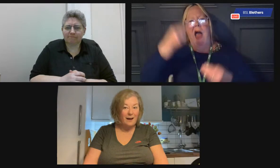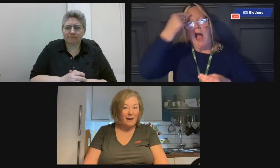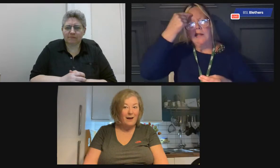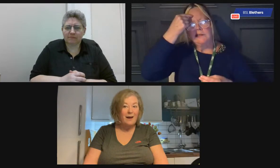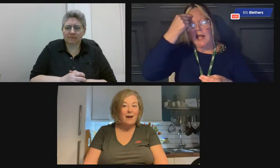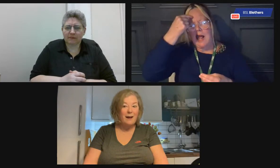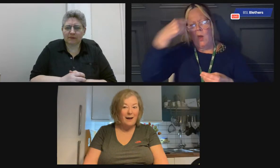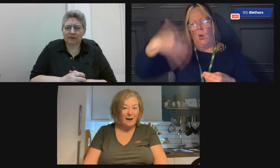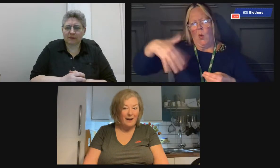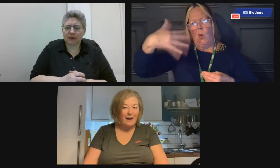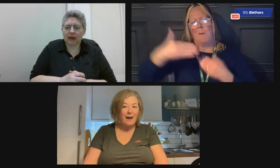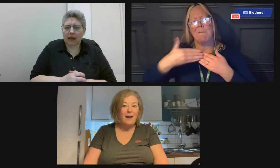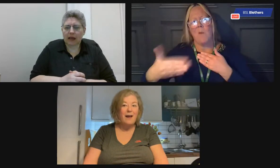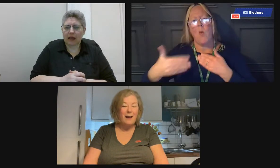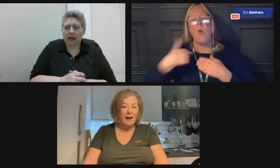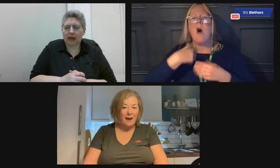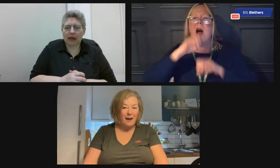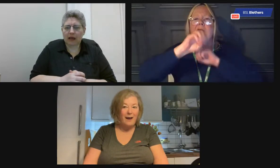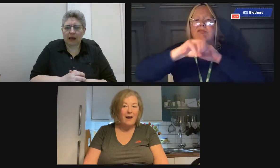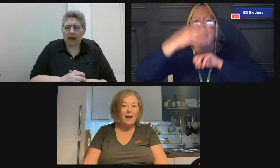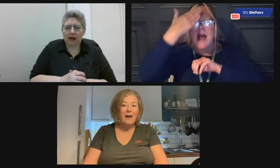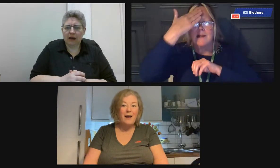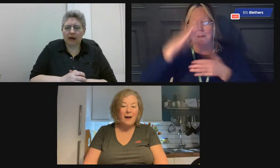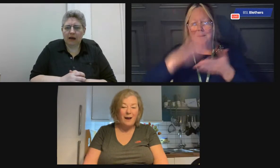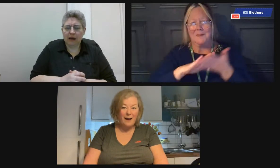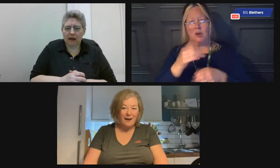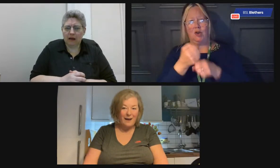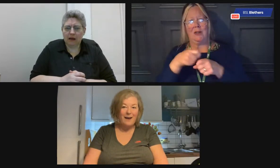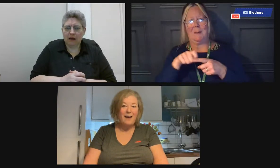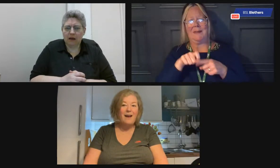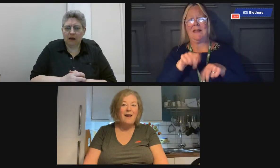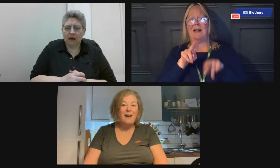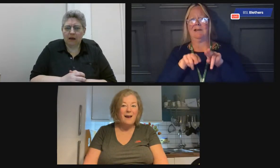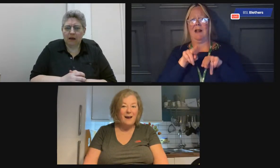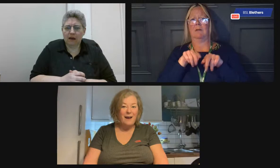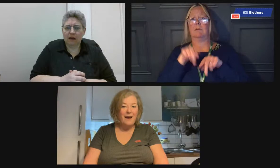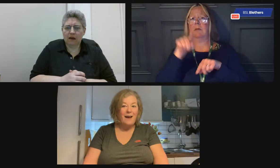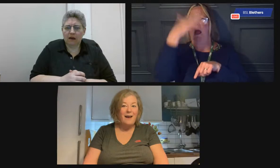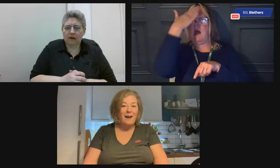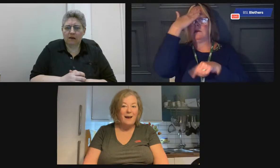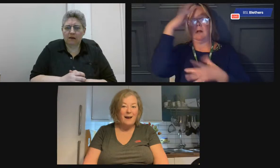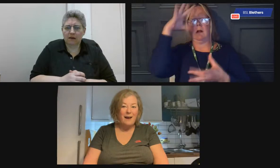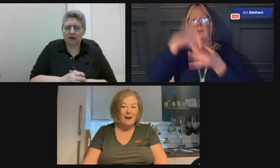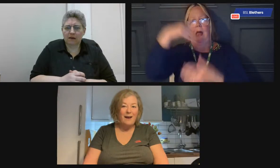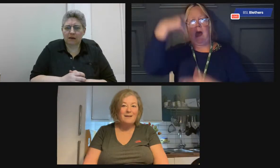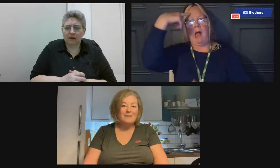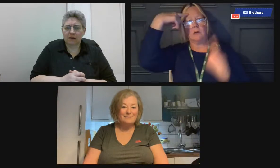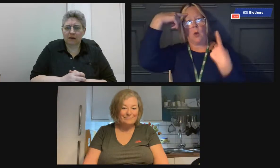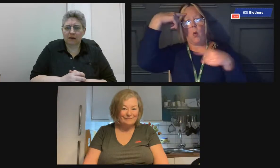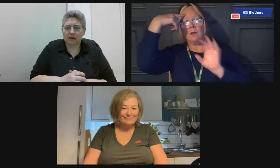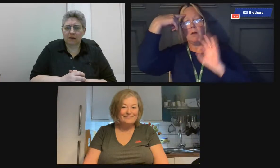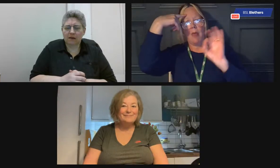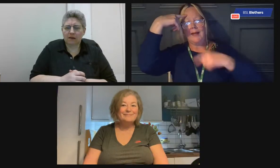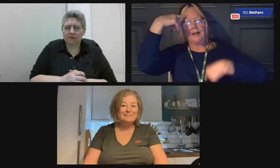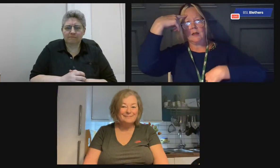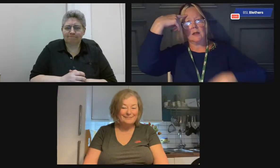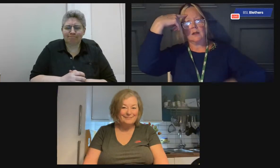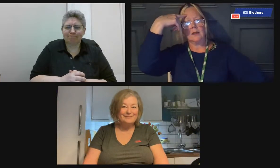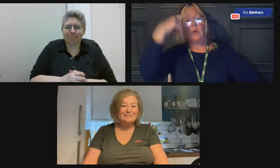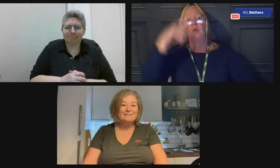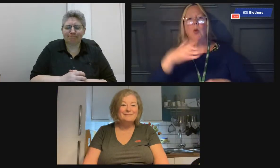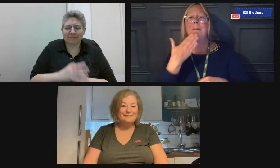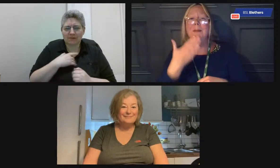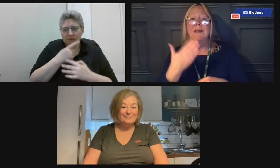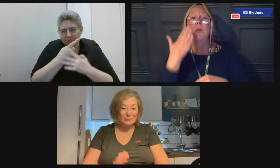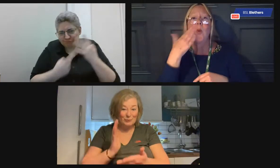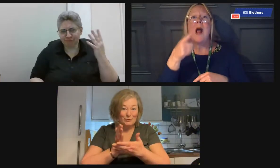and I've got this. I know, I'll just say about the headache because that's the one that hurts most. So the GP is trying to make a diagnosis